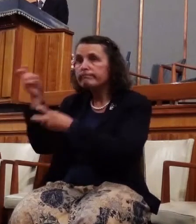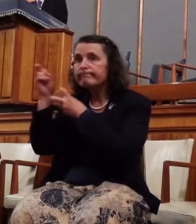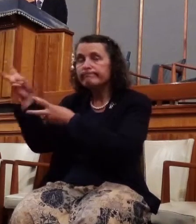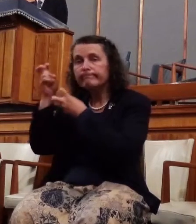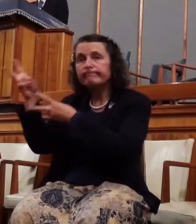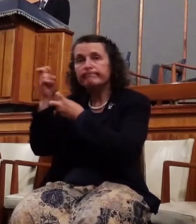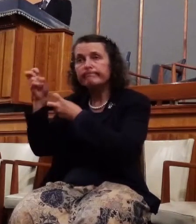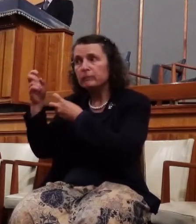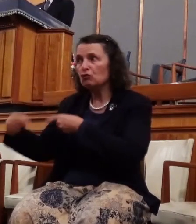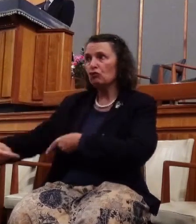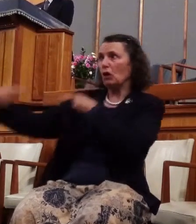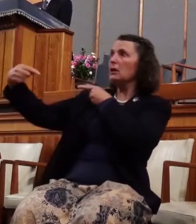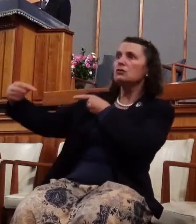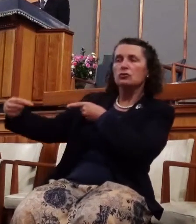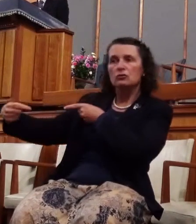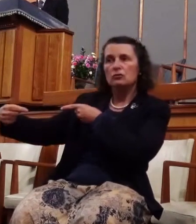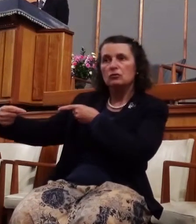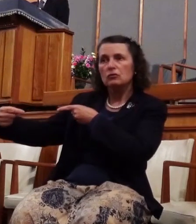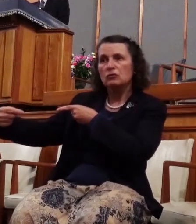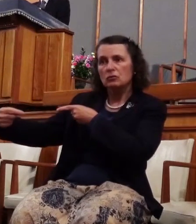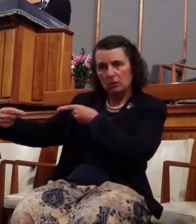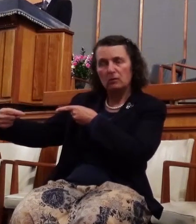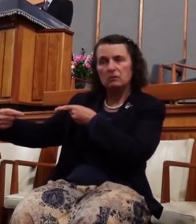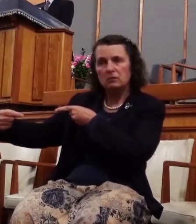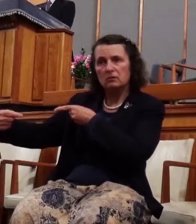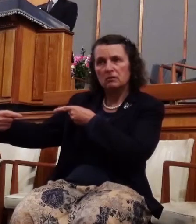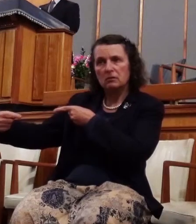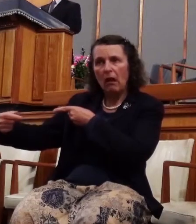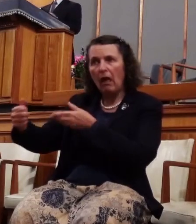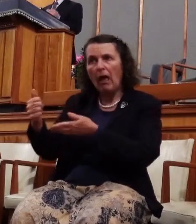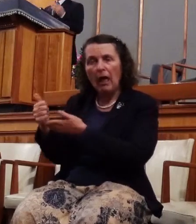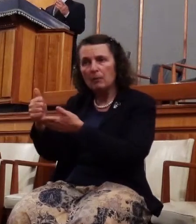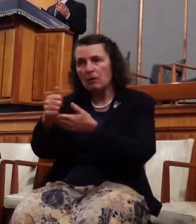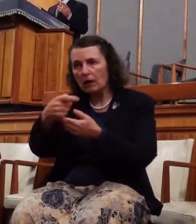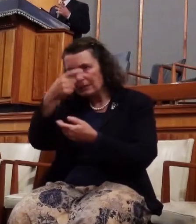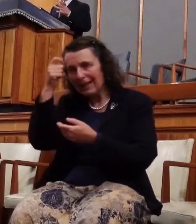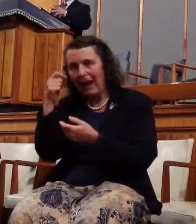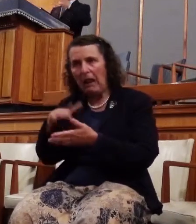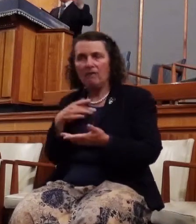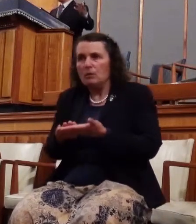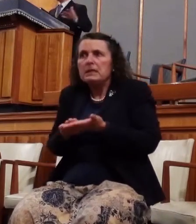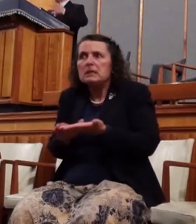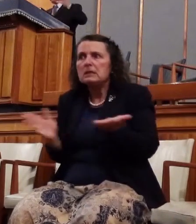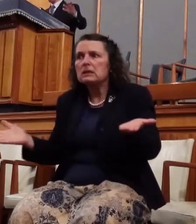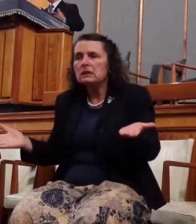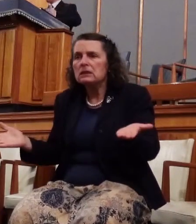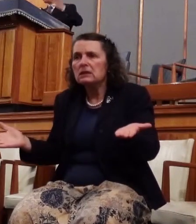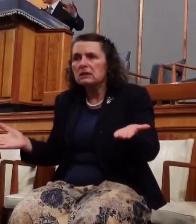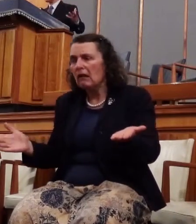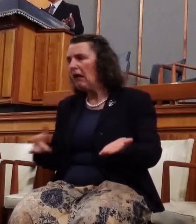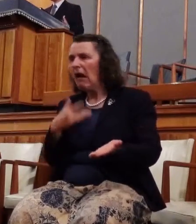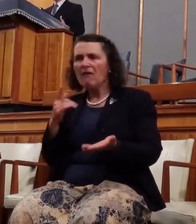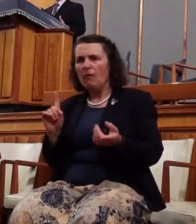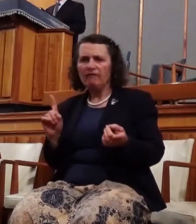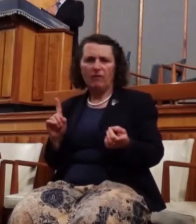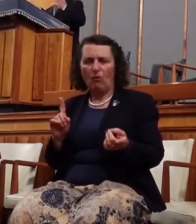which will challenge you, which will bring you to see life. Now, there is more in life than just to live